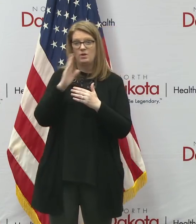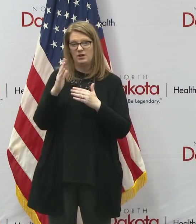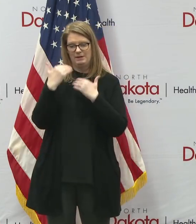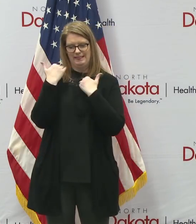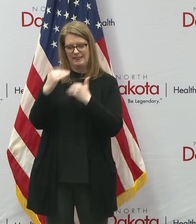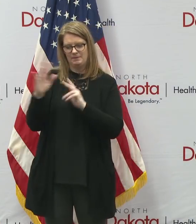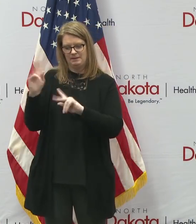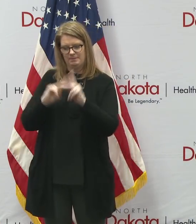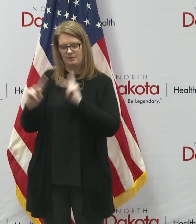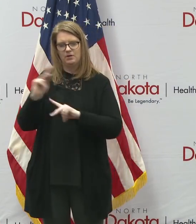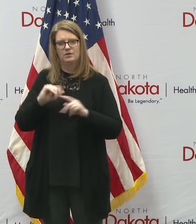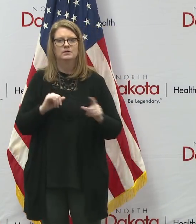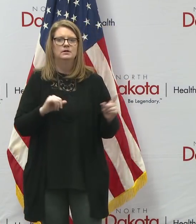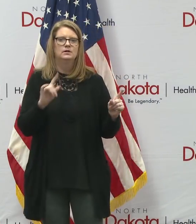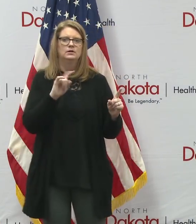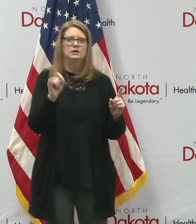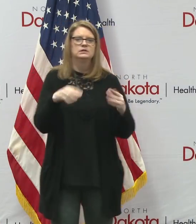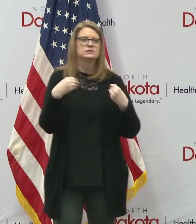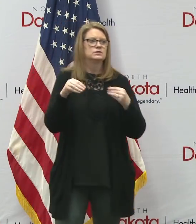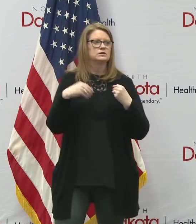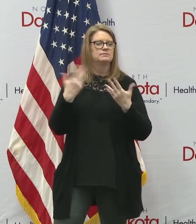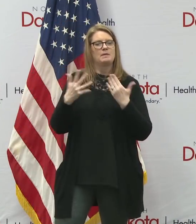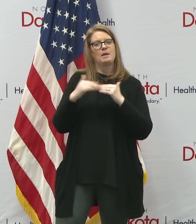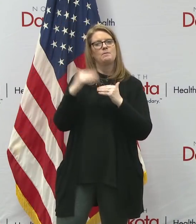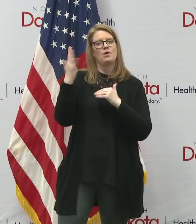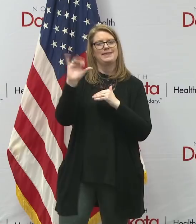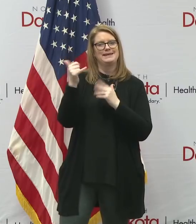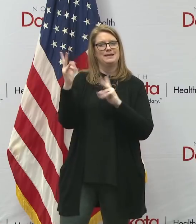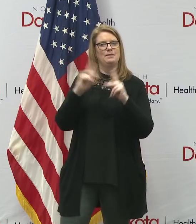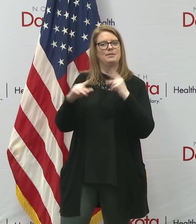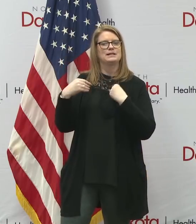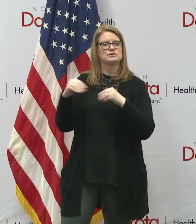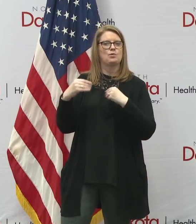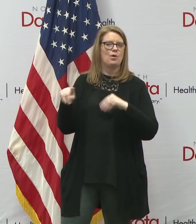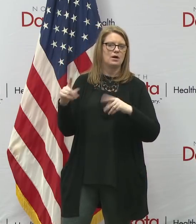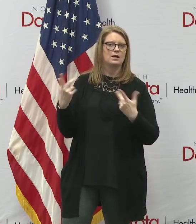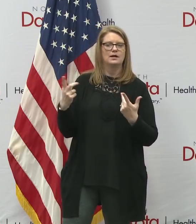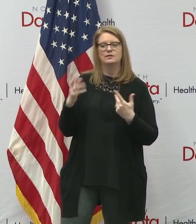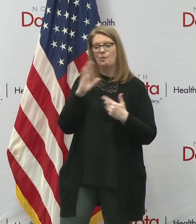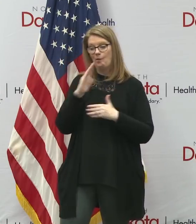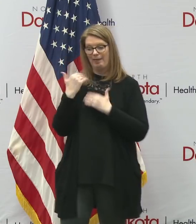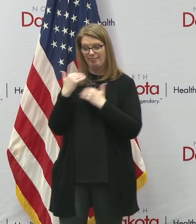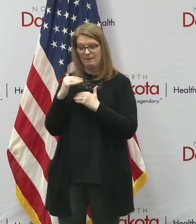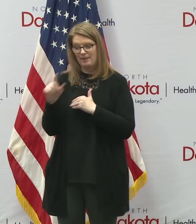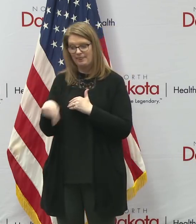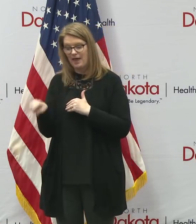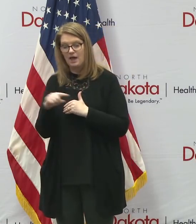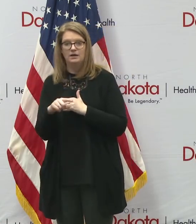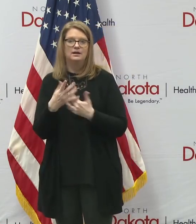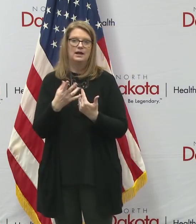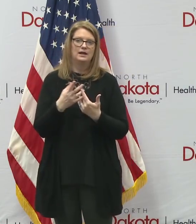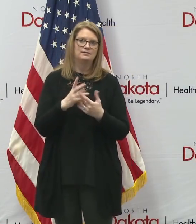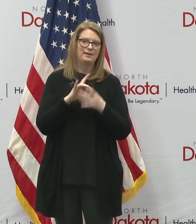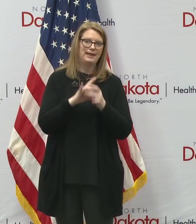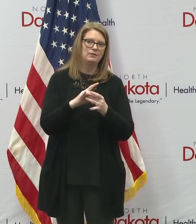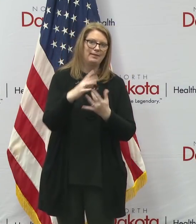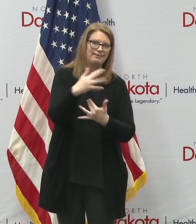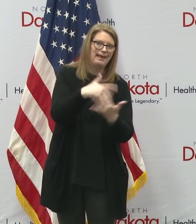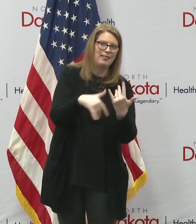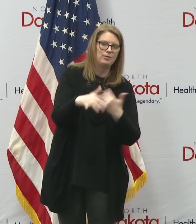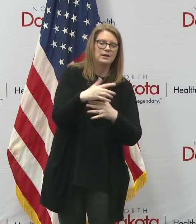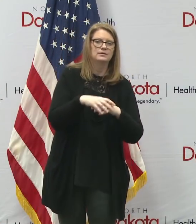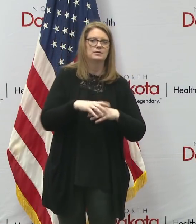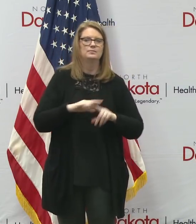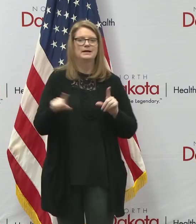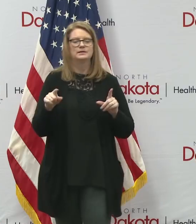about stores that might have more than 10 people in the store and how that relates to the gatherings. The